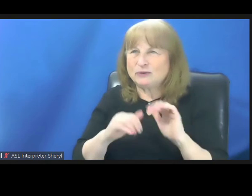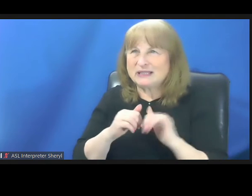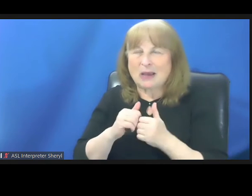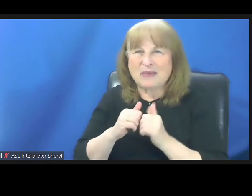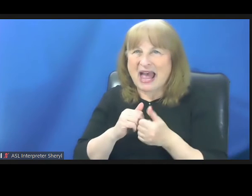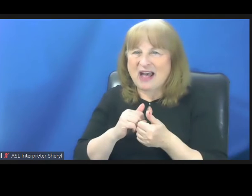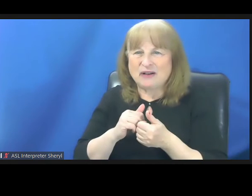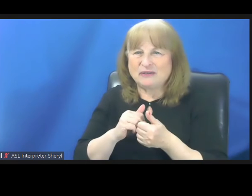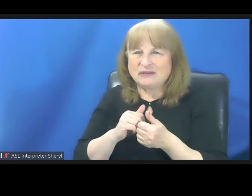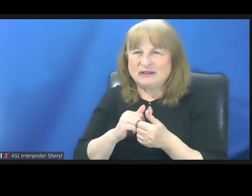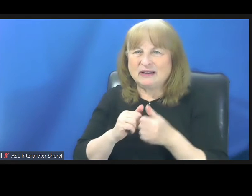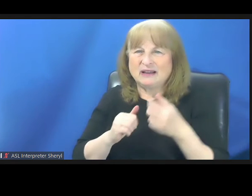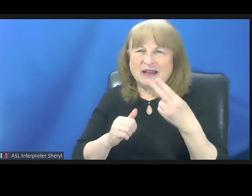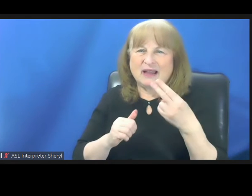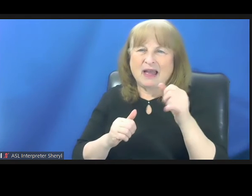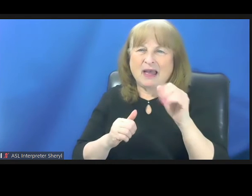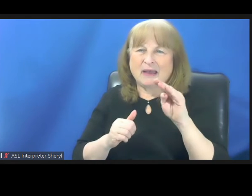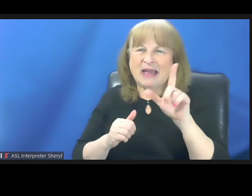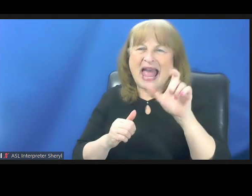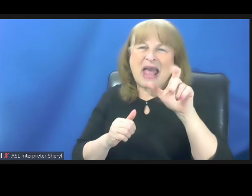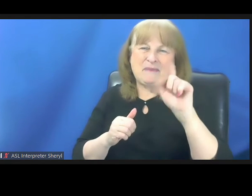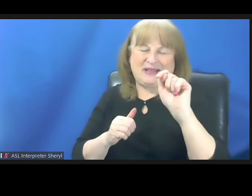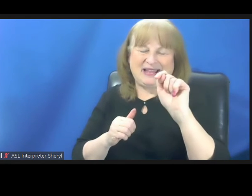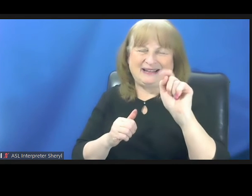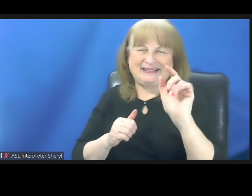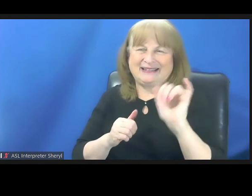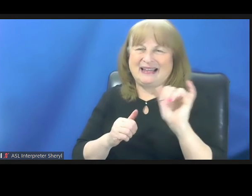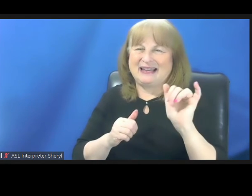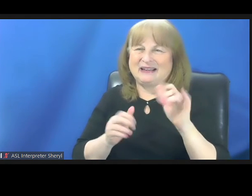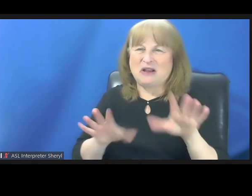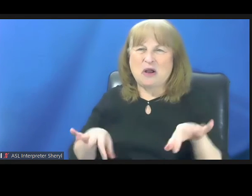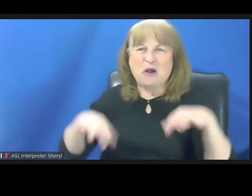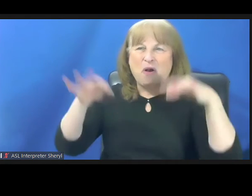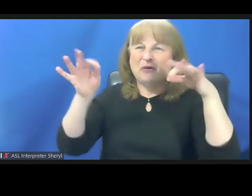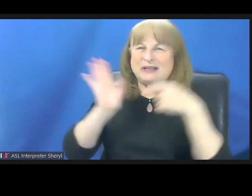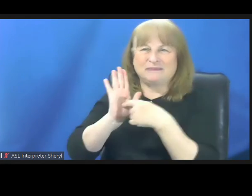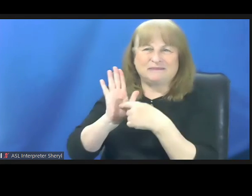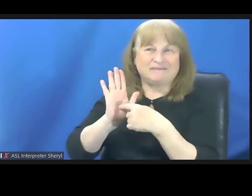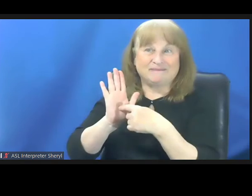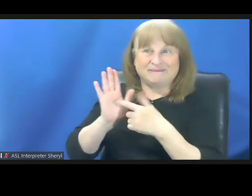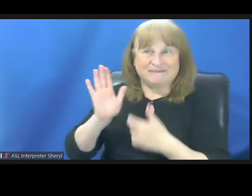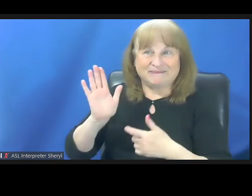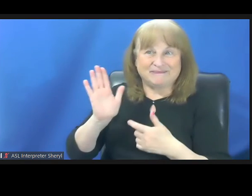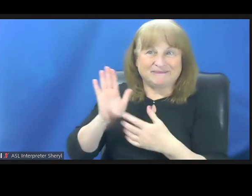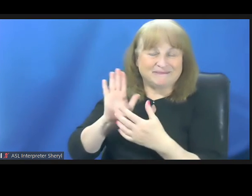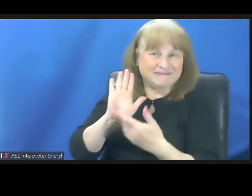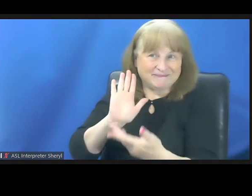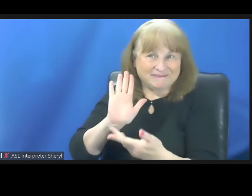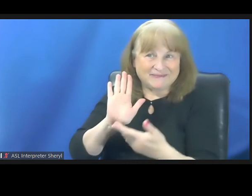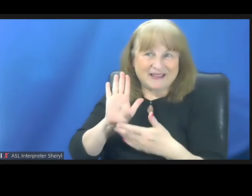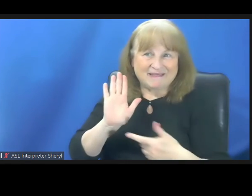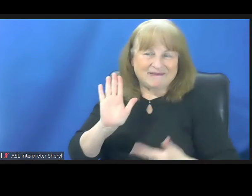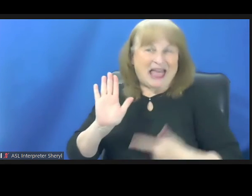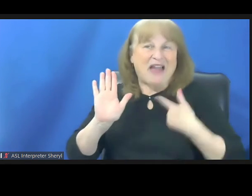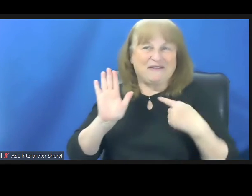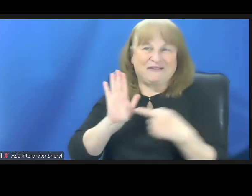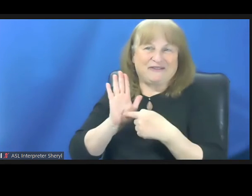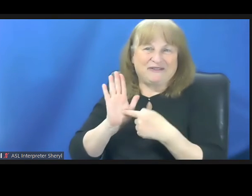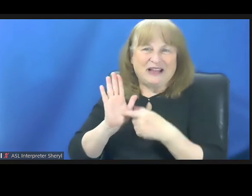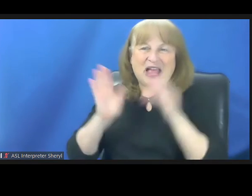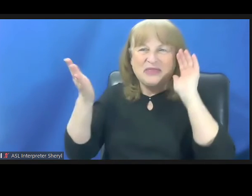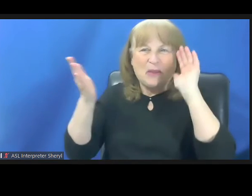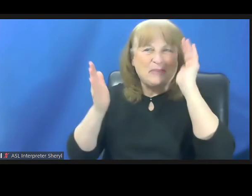like Hamlet, hold up a mirror to life, which mirrors are a good image